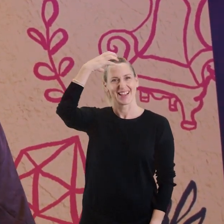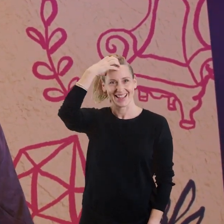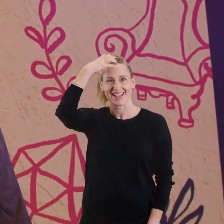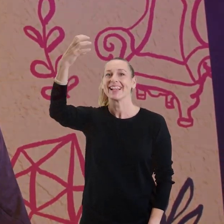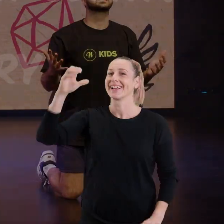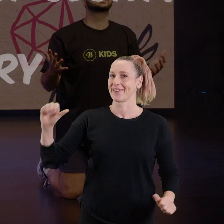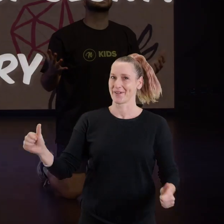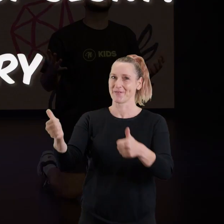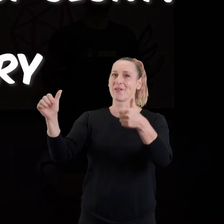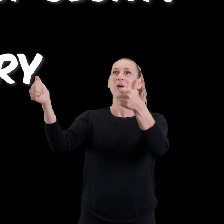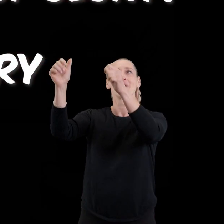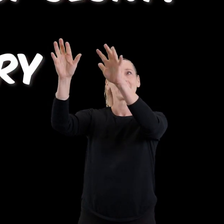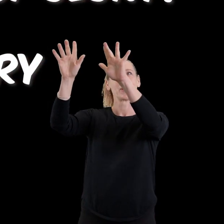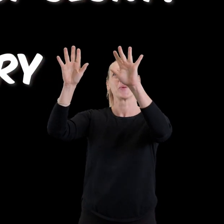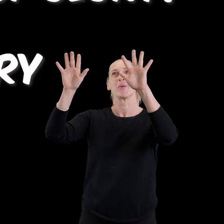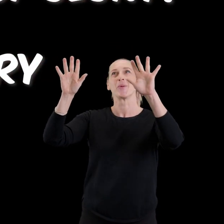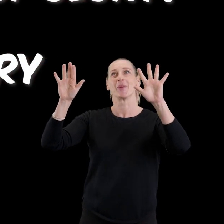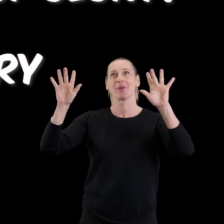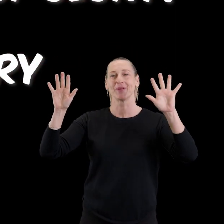glory.